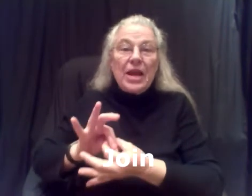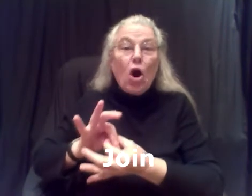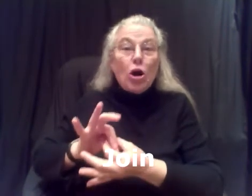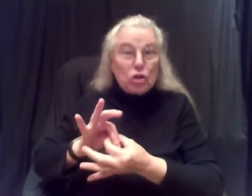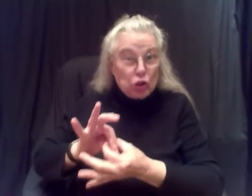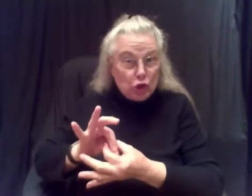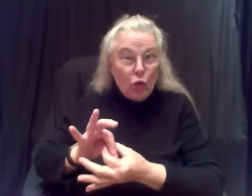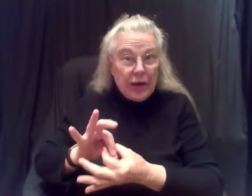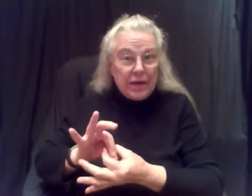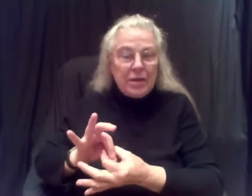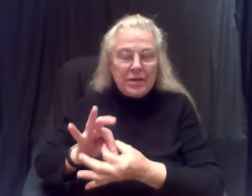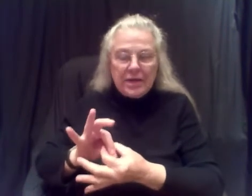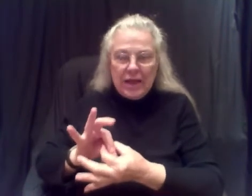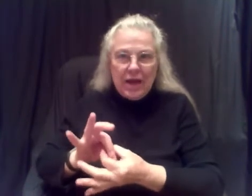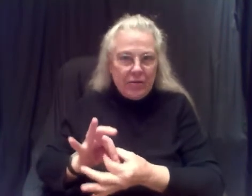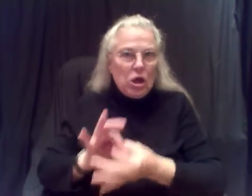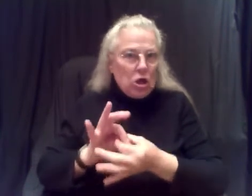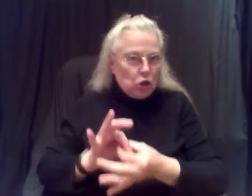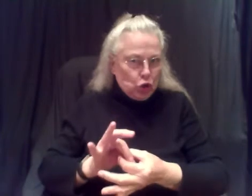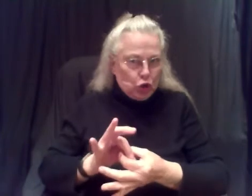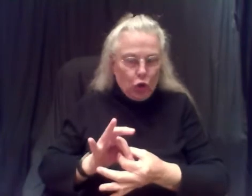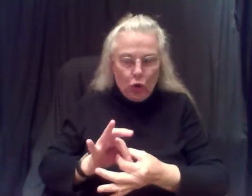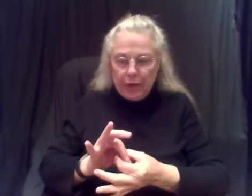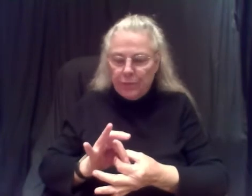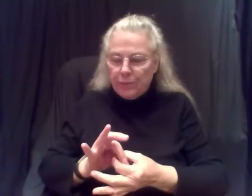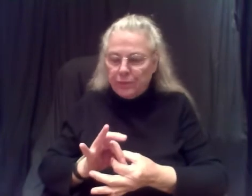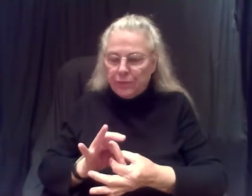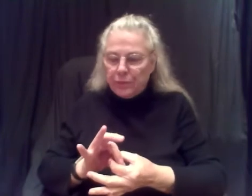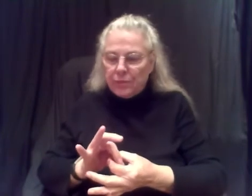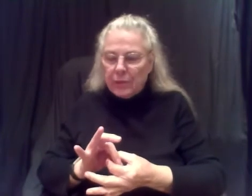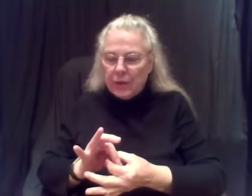are joined together. Join.